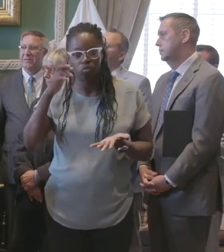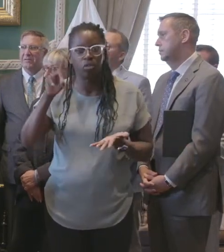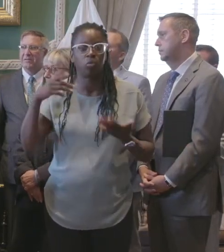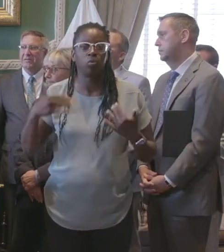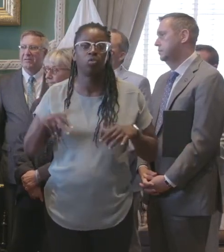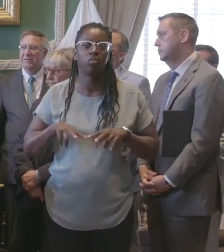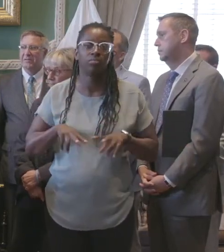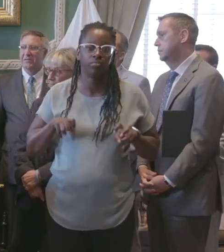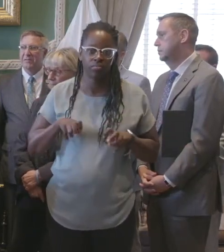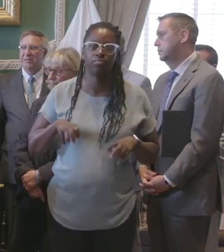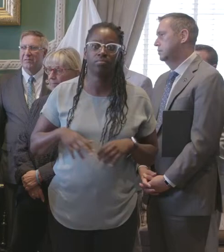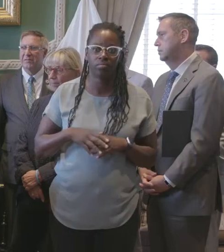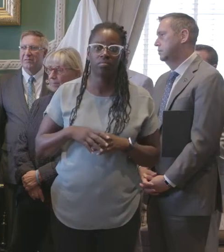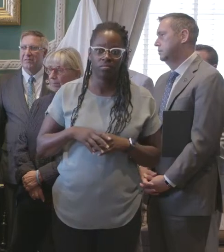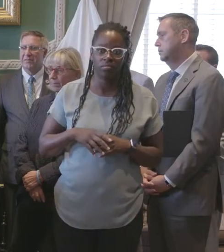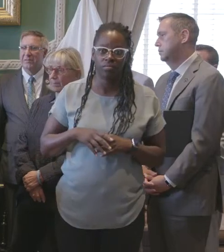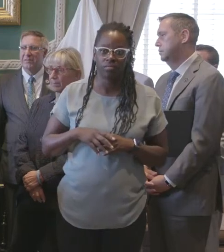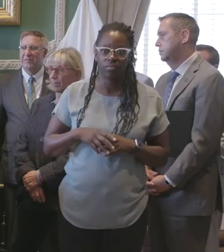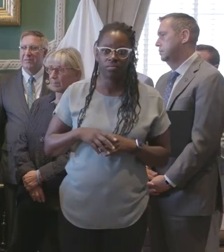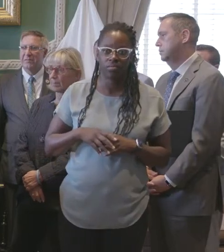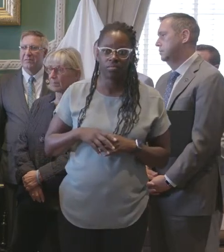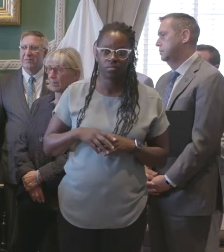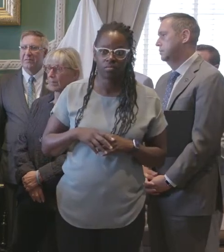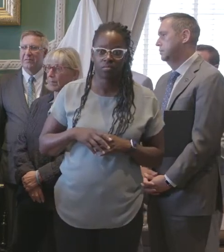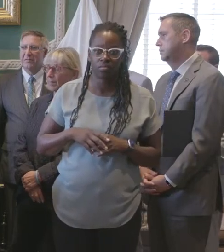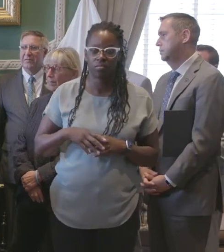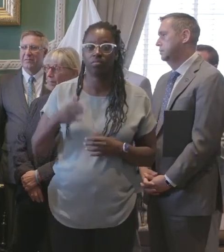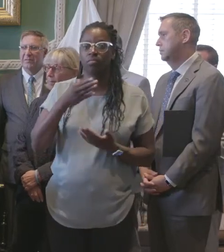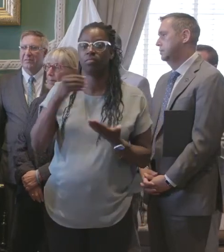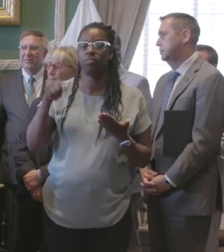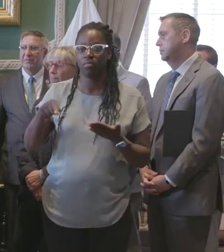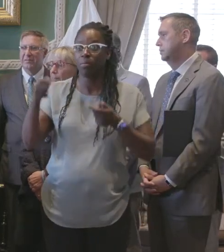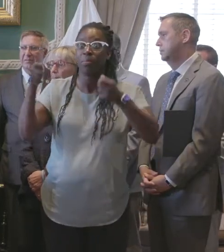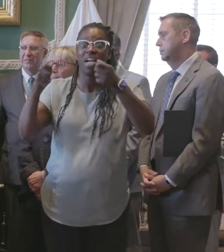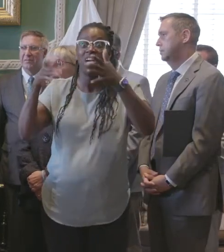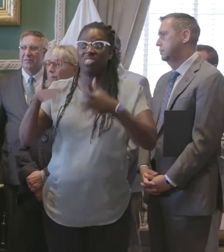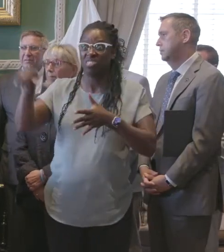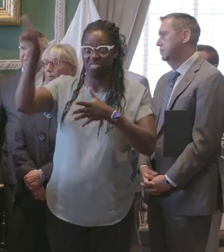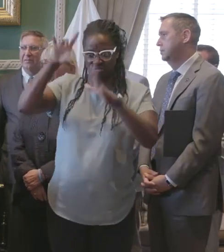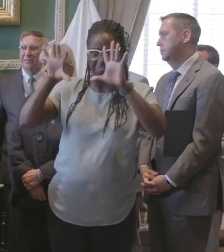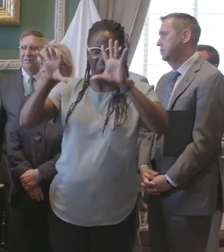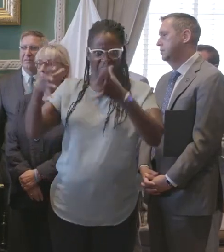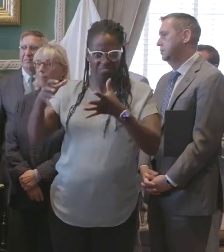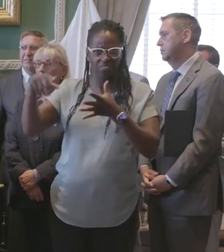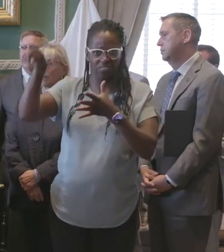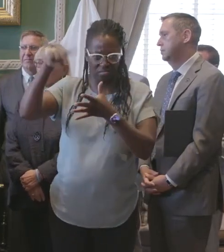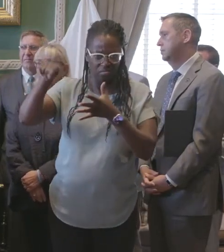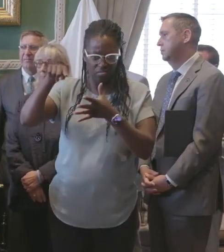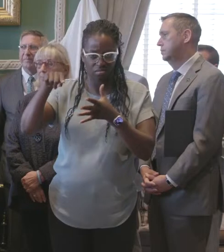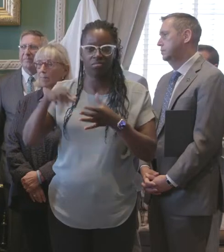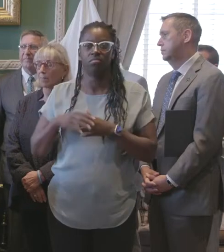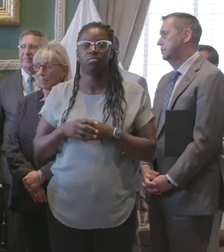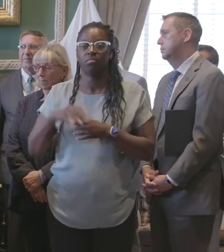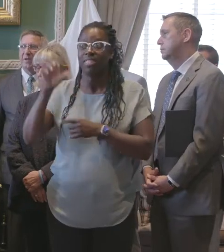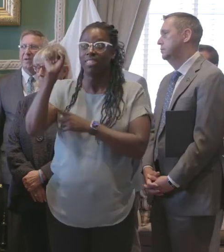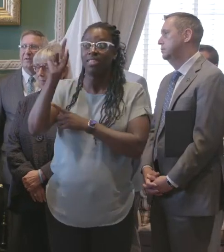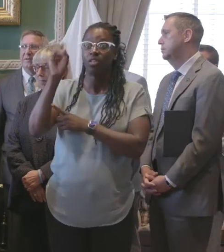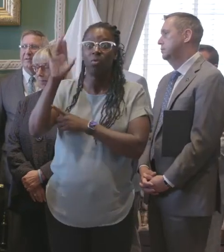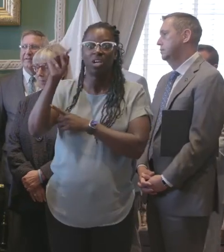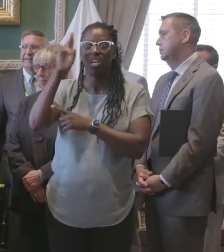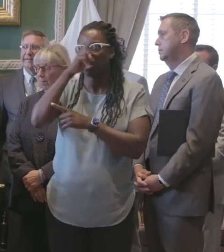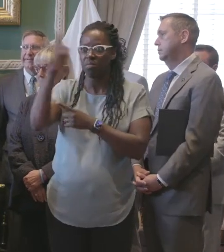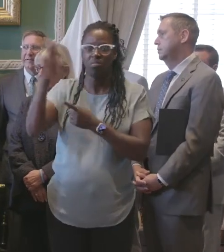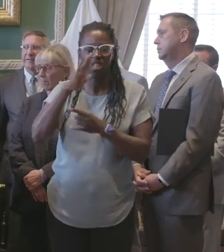and the management team at Stewart. As we sit here this afternoon, though, we know there is a path forward, and I call